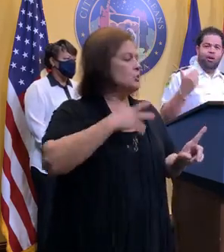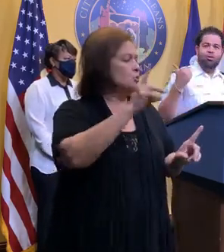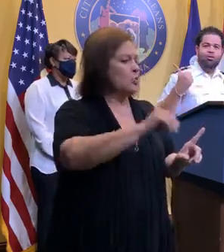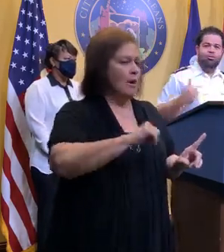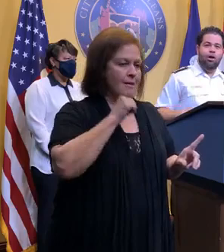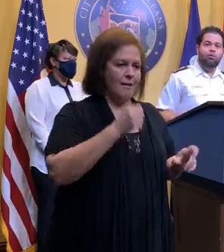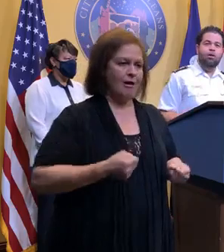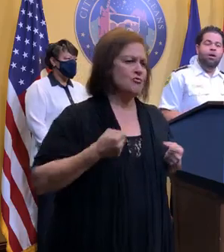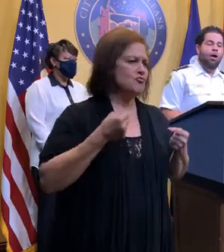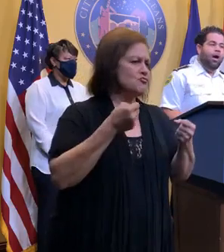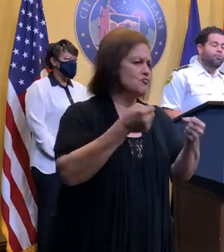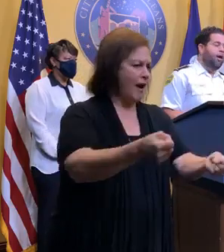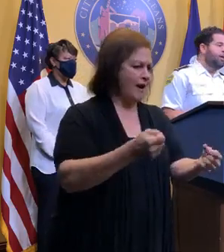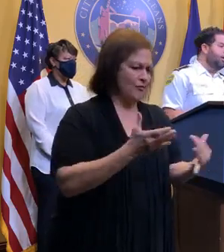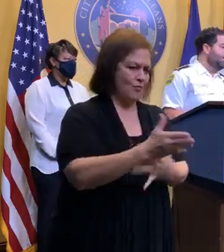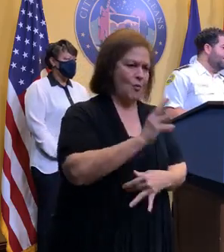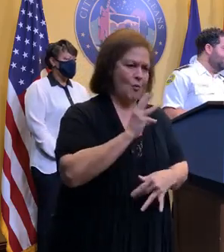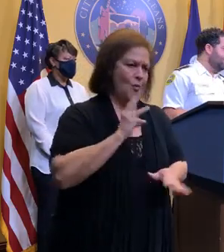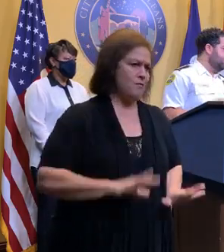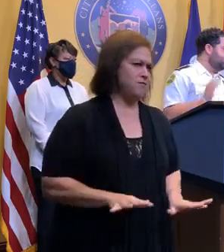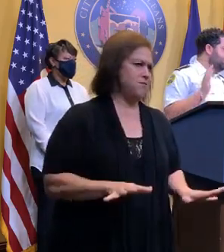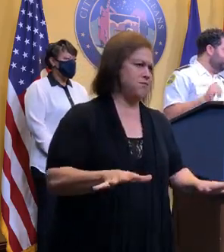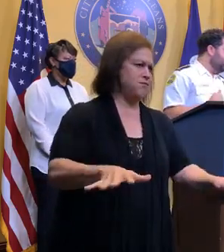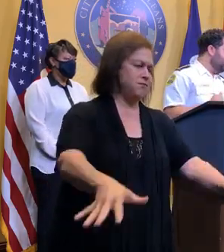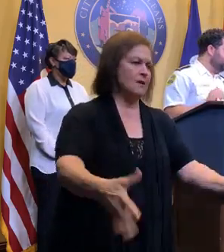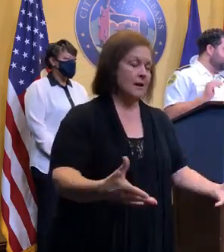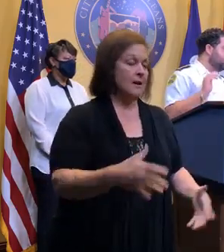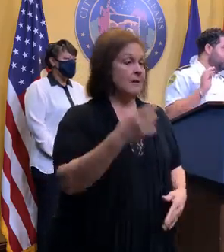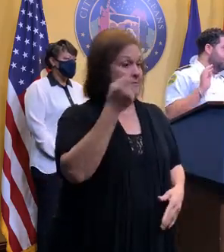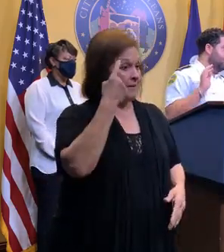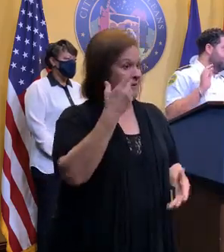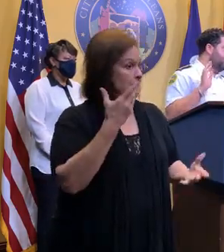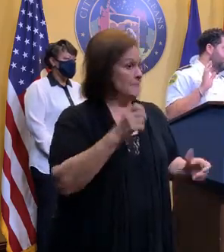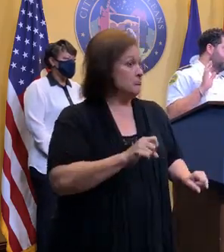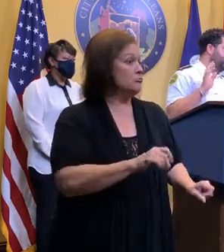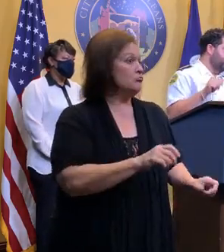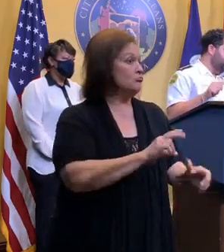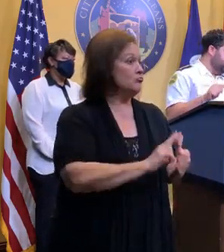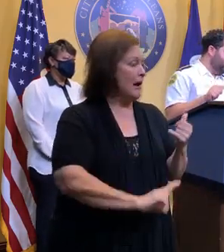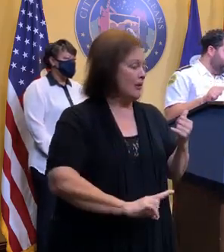streets, turn around, don't drown. And finally, in the event that a tree falls or